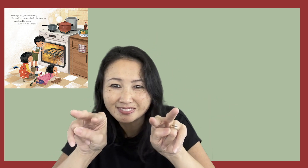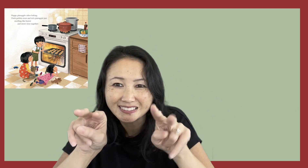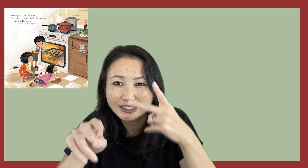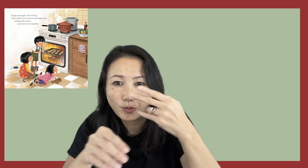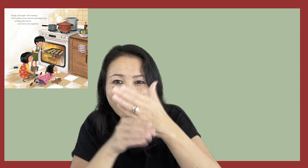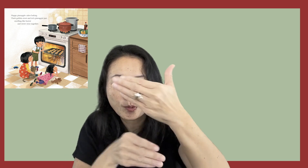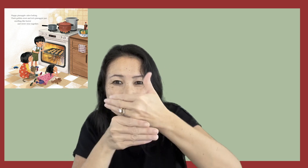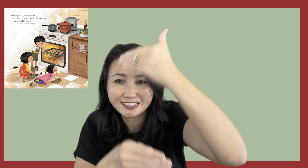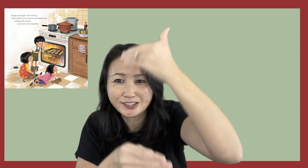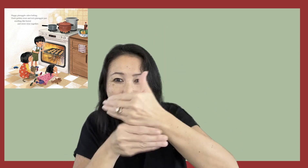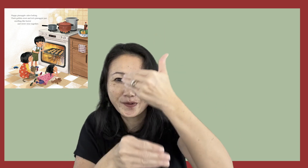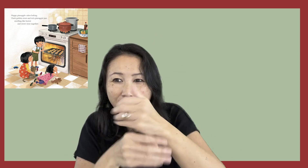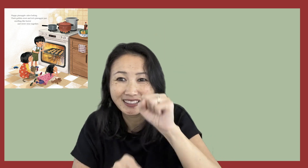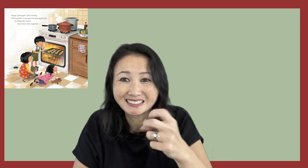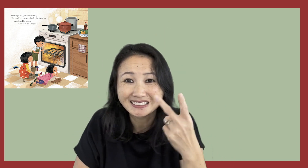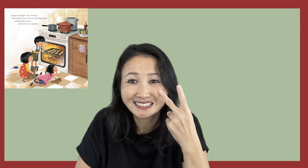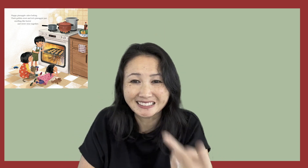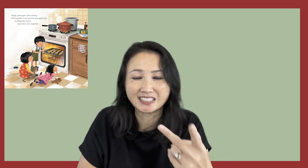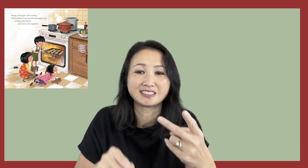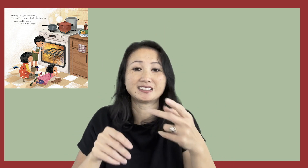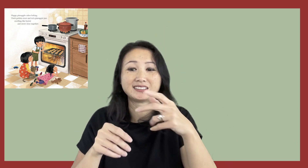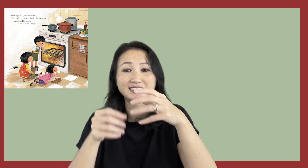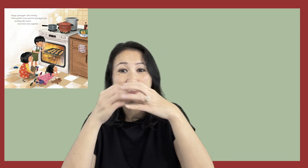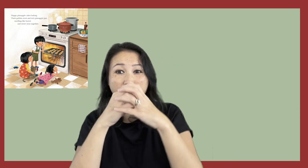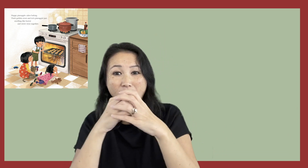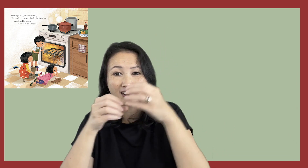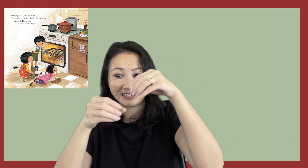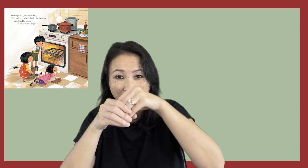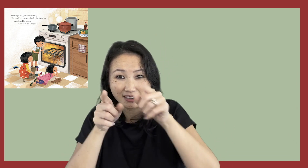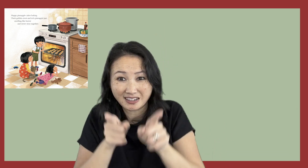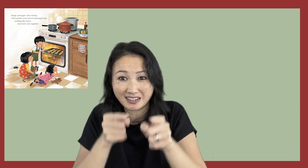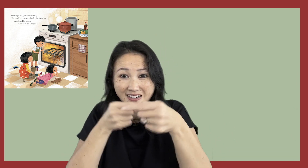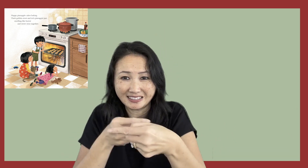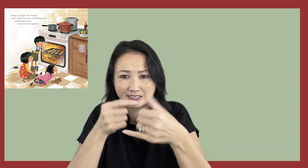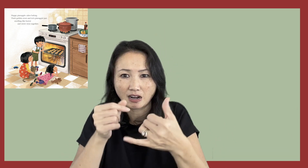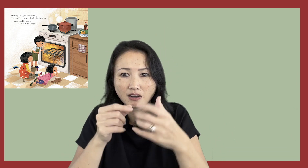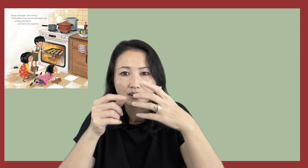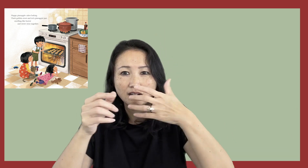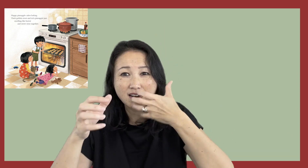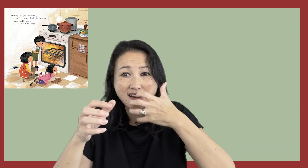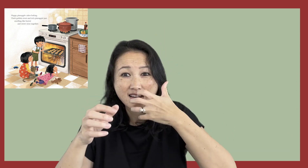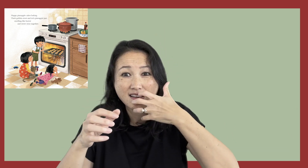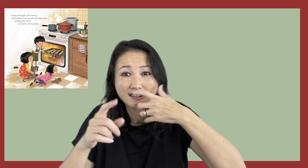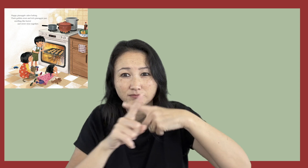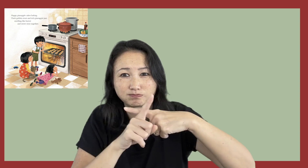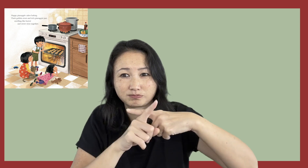rich pineapple jam, smelling like butter and sweet thyme together.